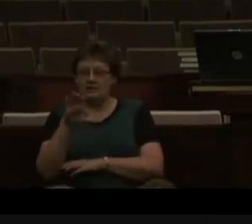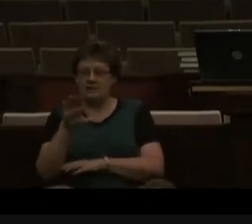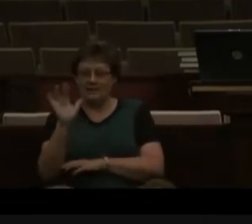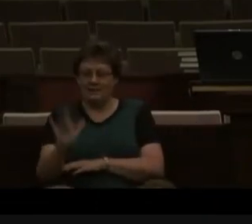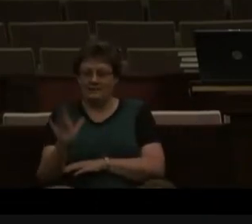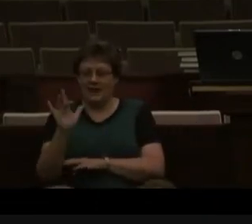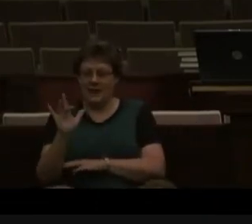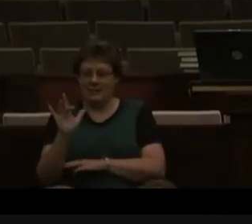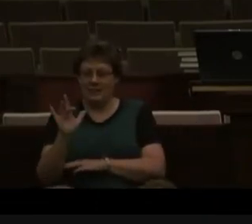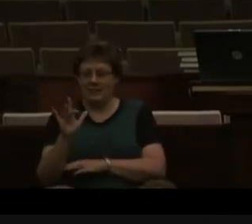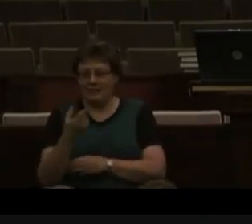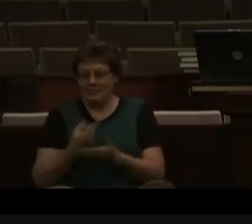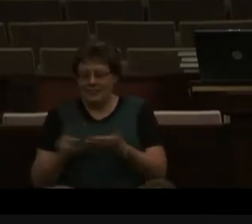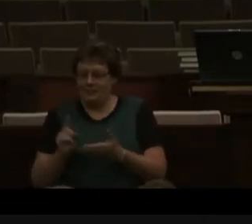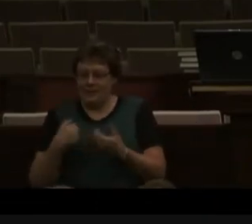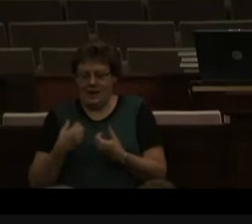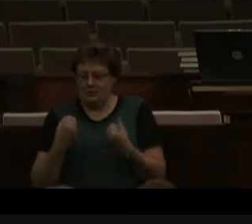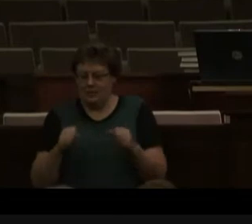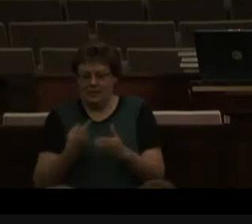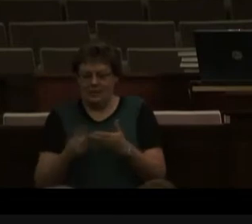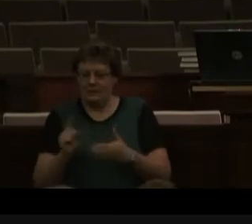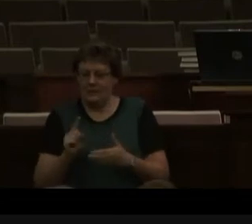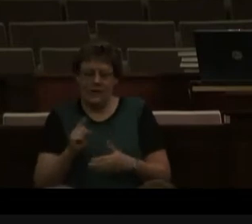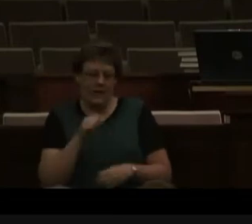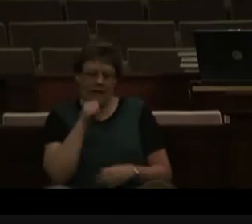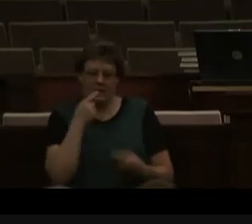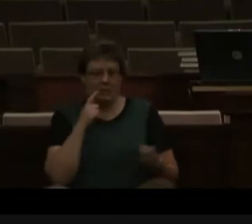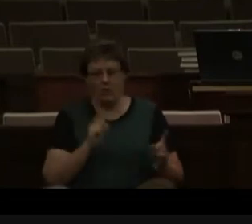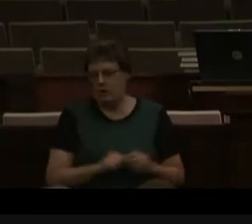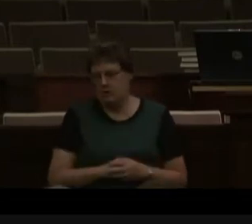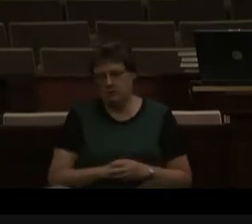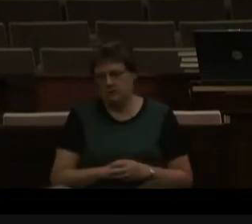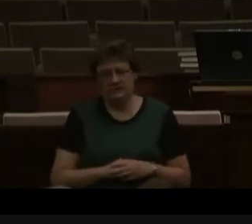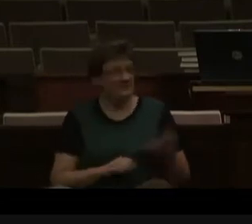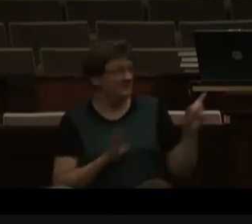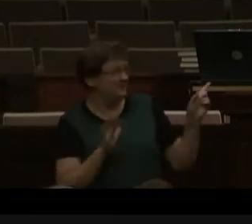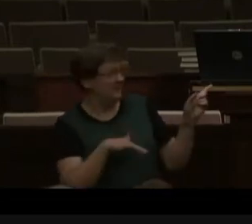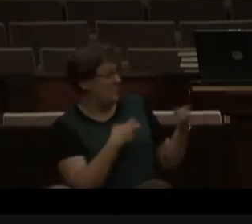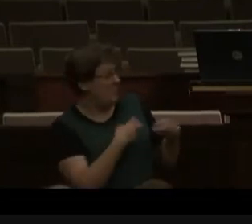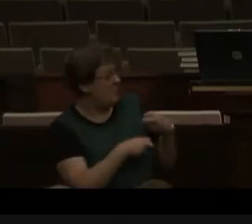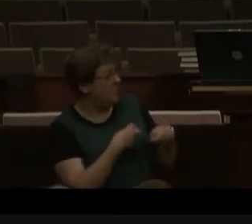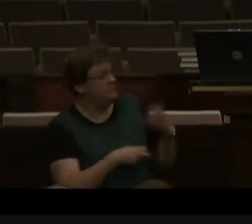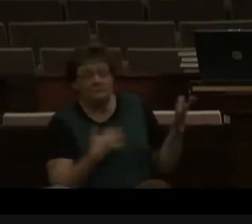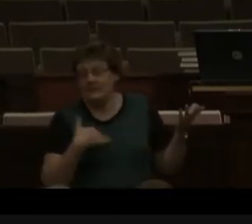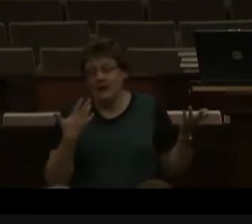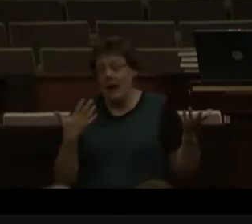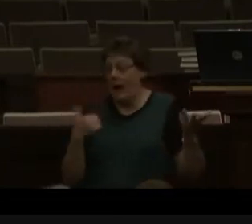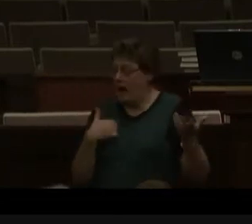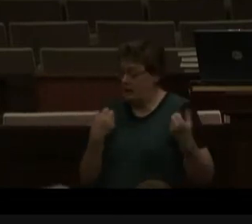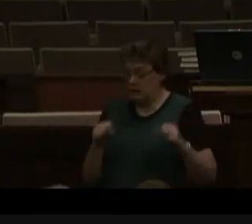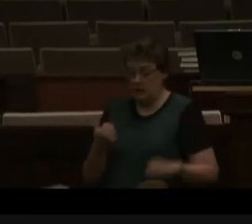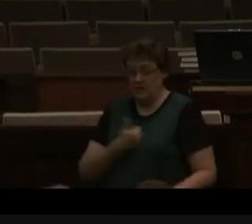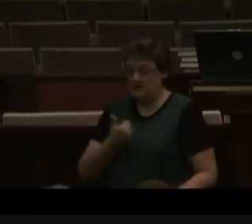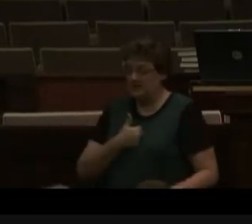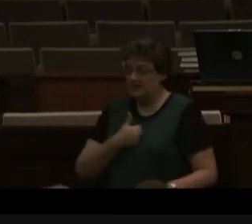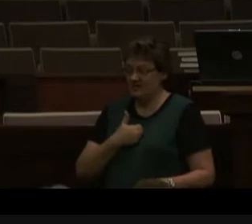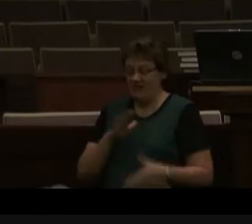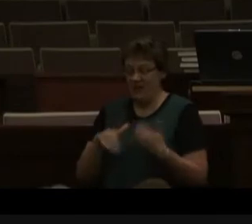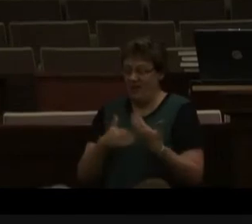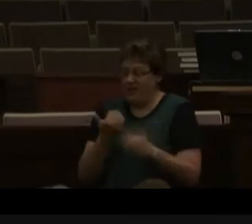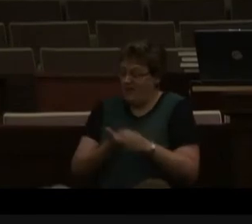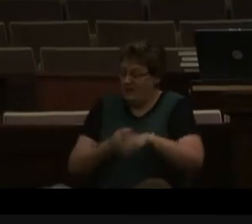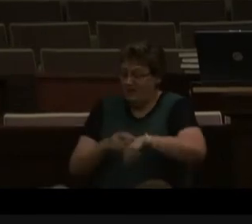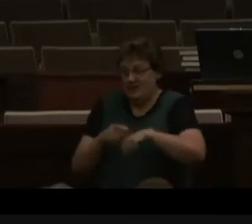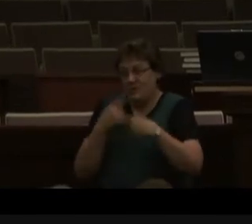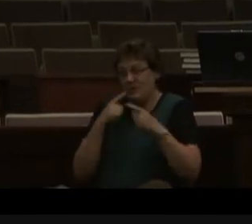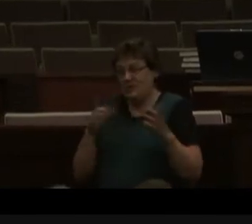so I don't know if that's common or. I don't know that it's worked when I've gone onto it. I don't know